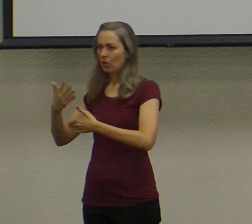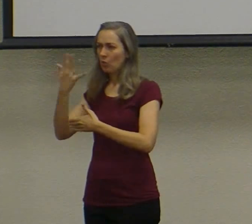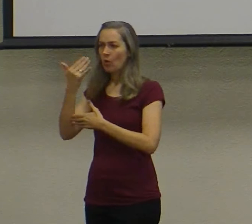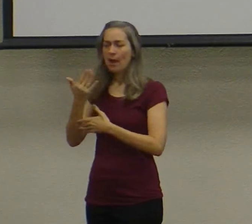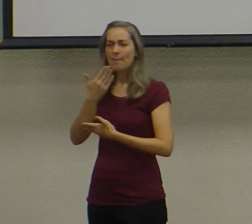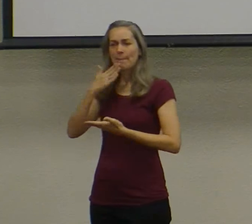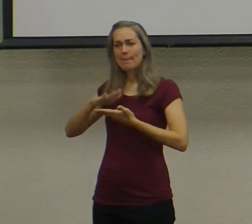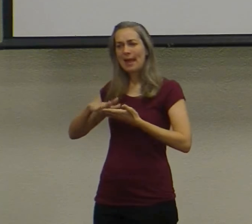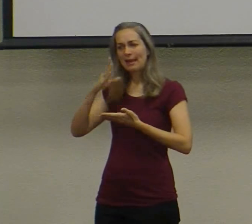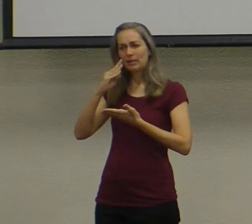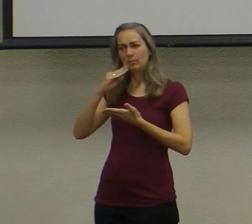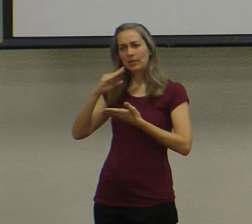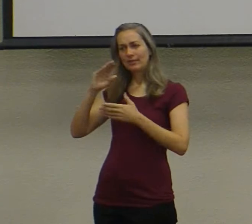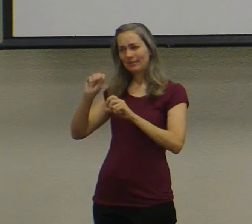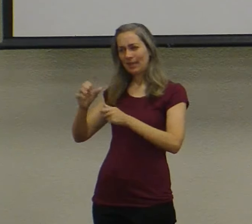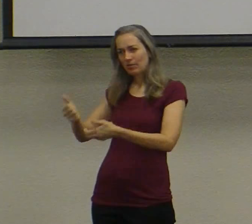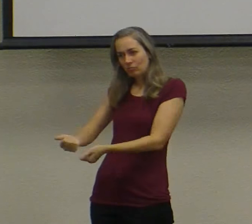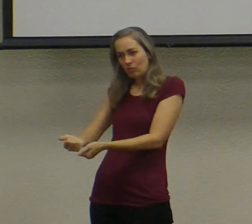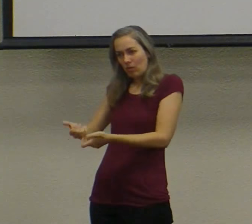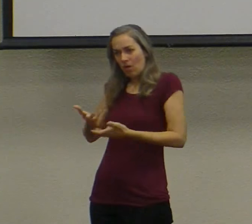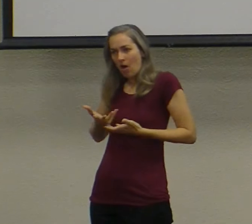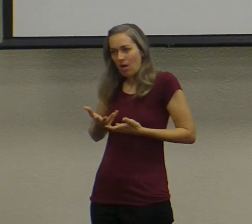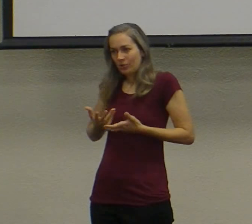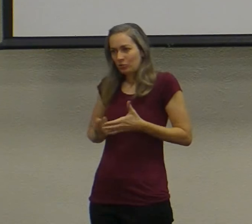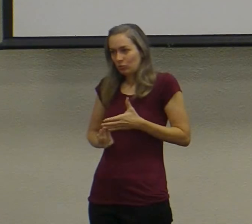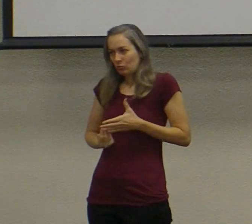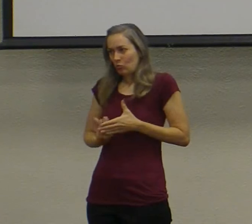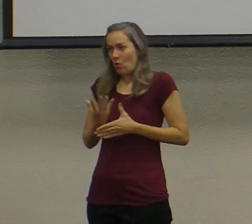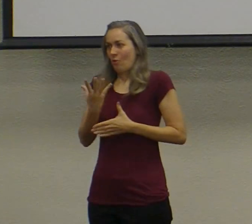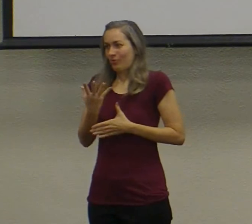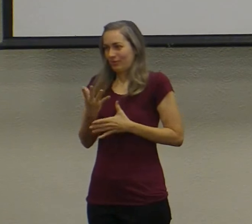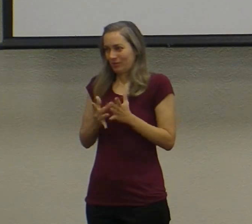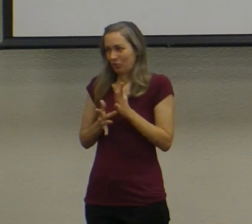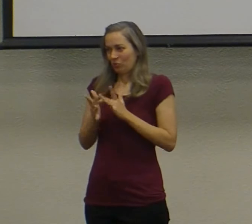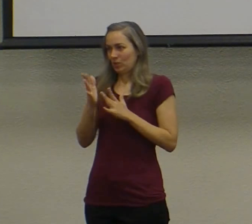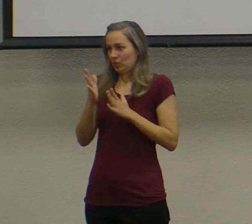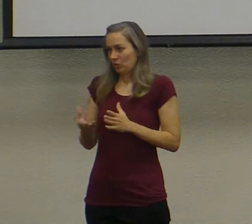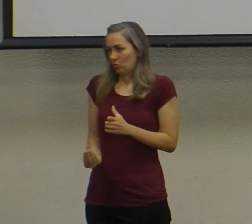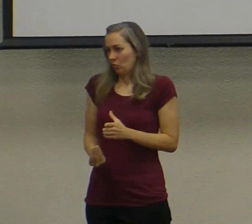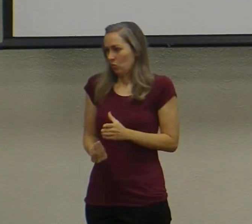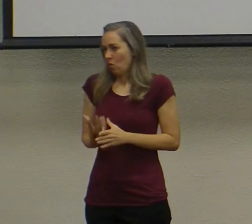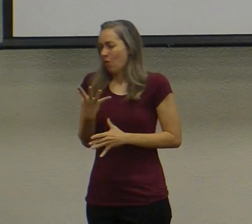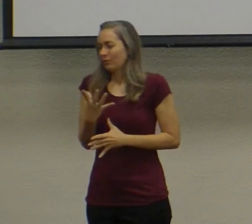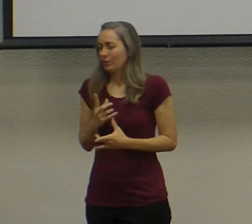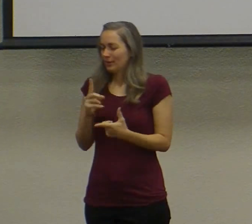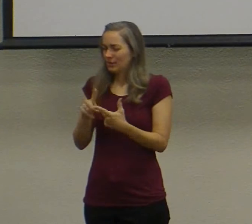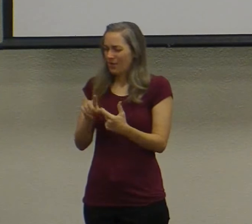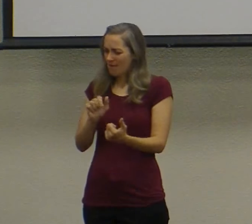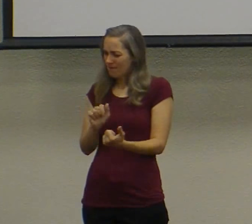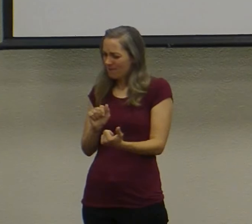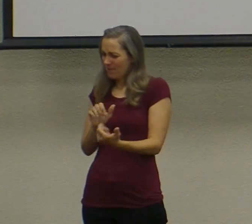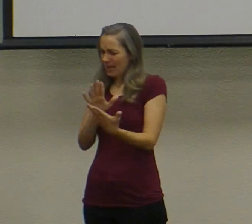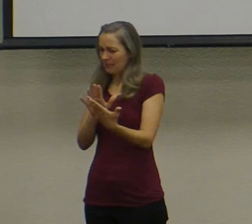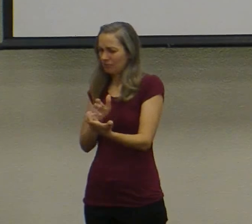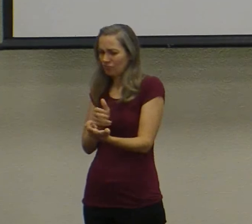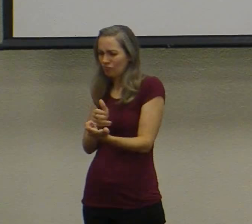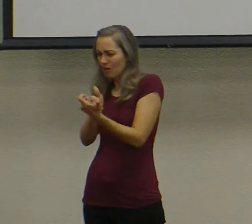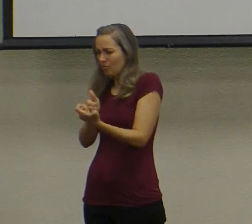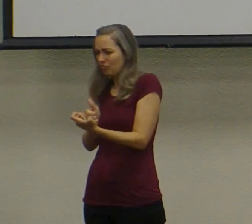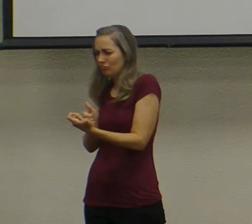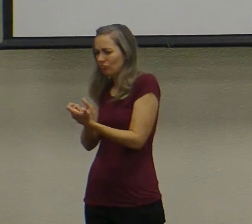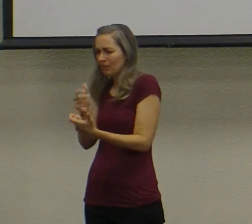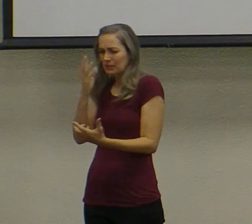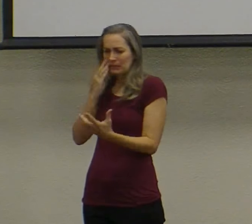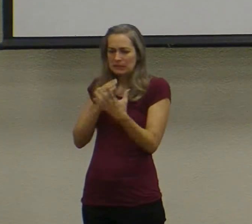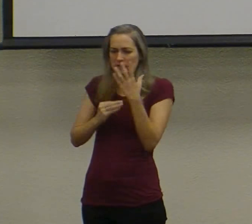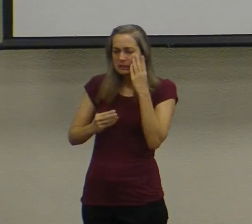time of Christian growth. And until you face some of those challenges, or until you're out walking the streets